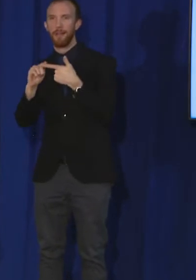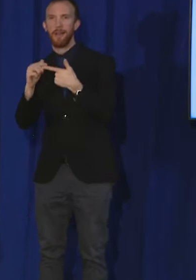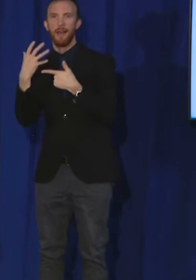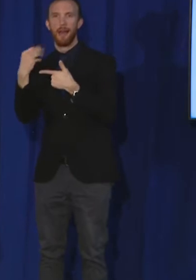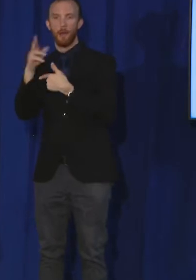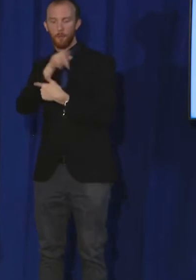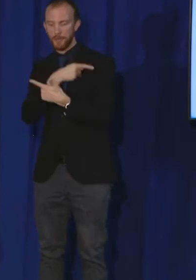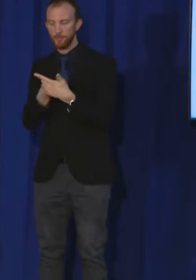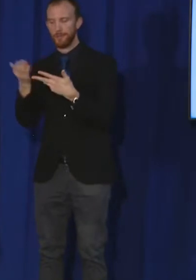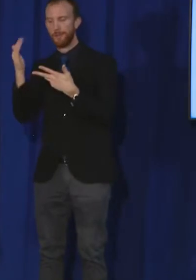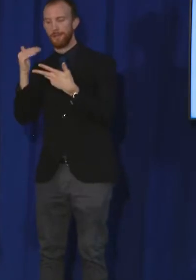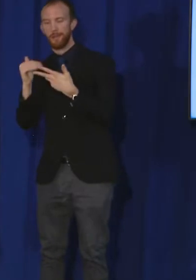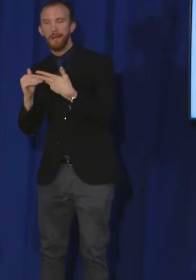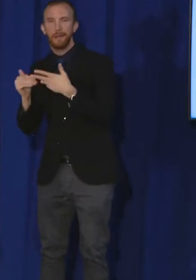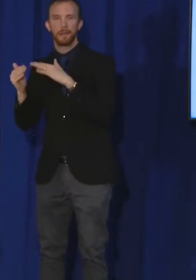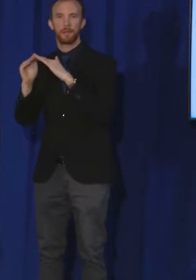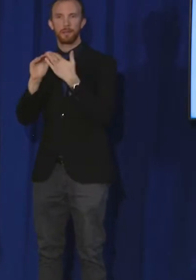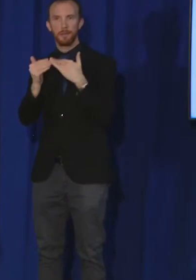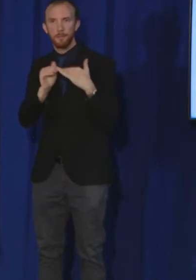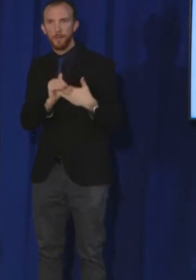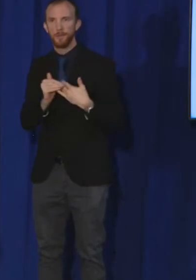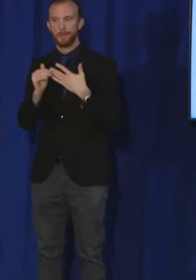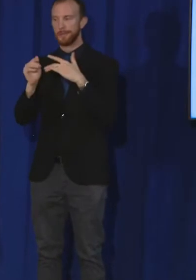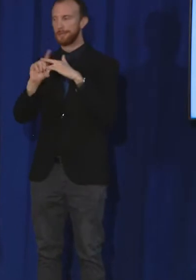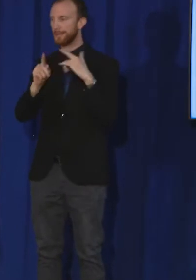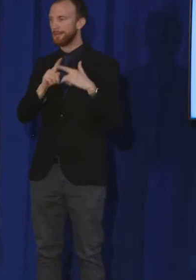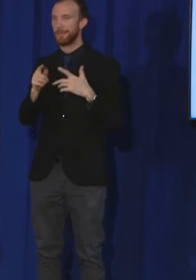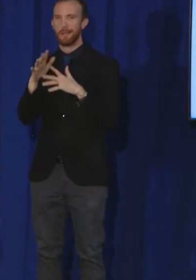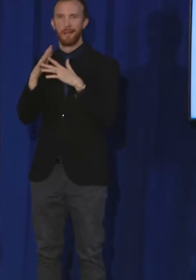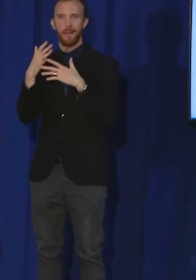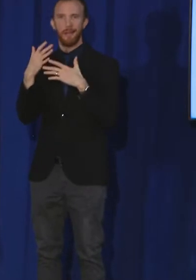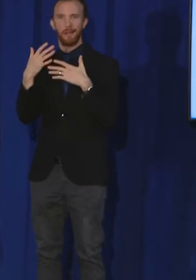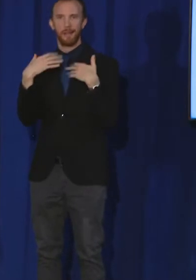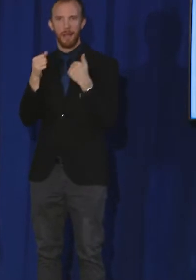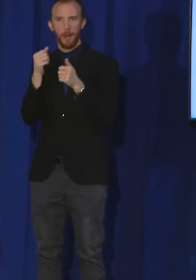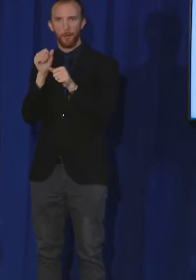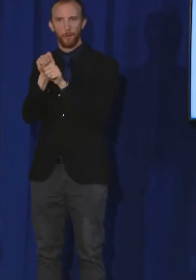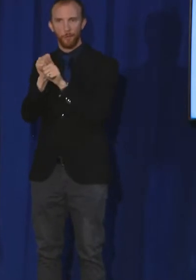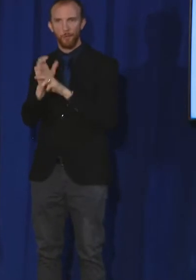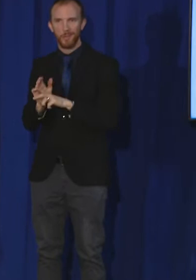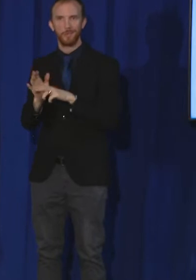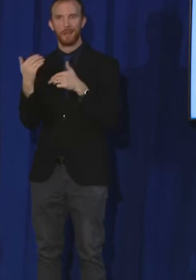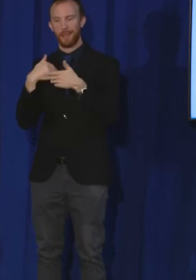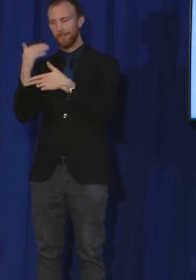and then our community-facing health workers. Similarly, in